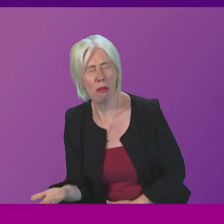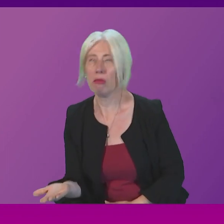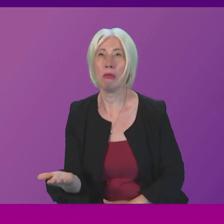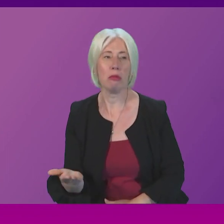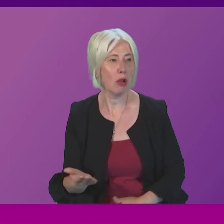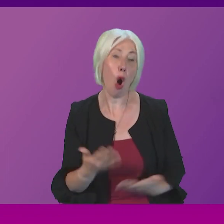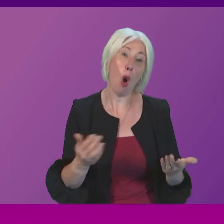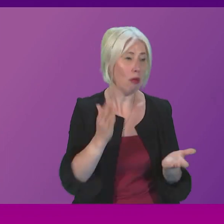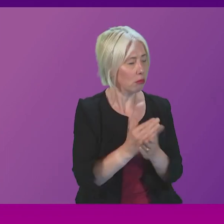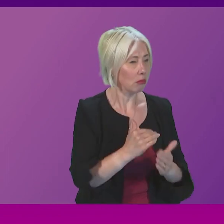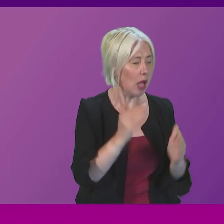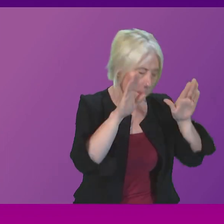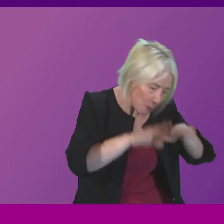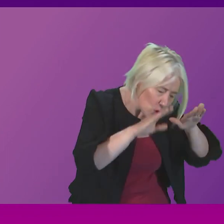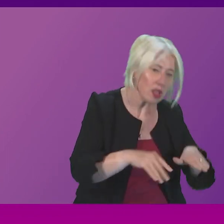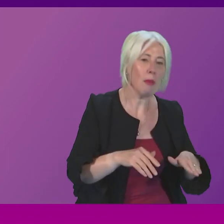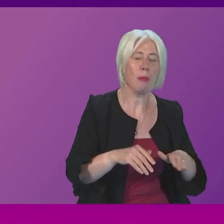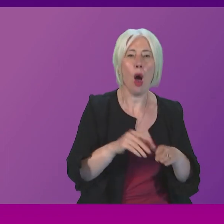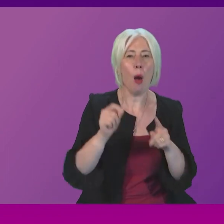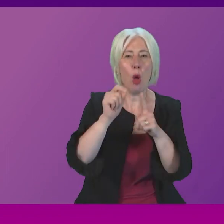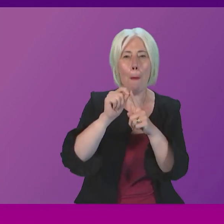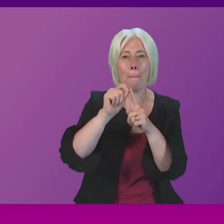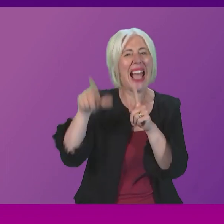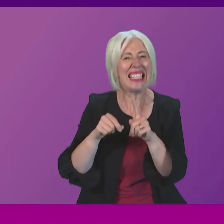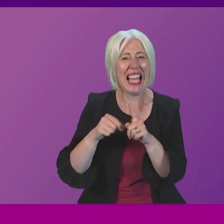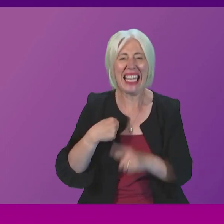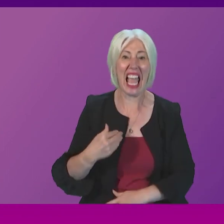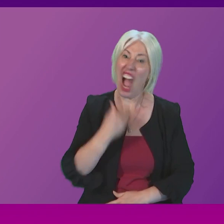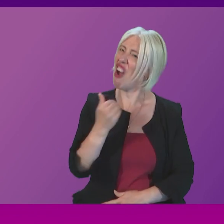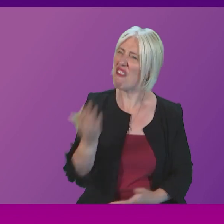And I also get the bit about I'm not Pakistani enough.